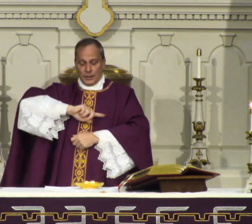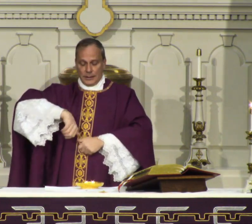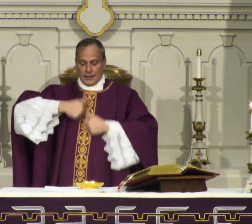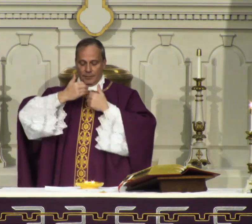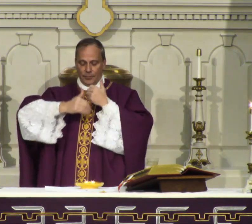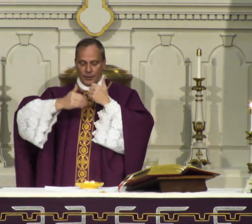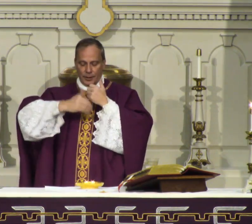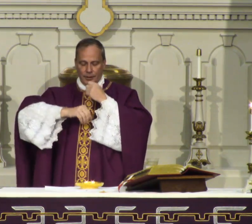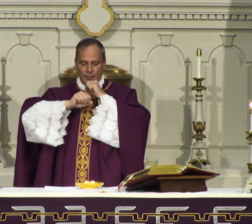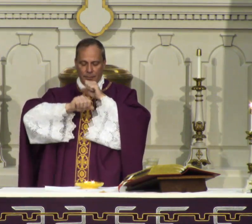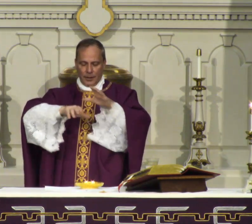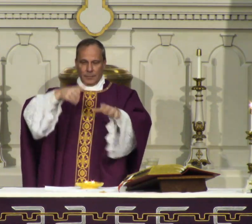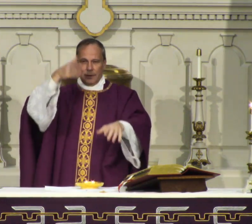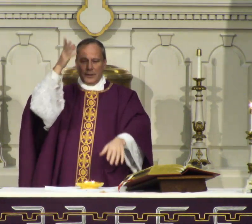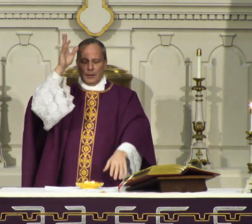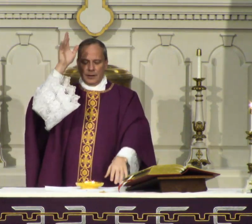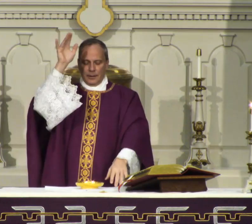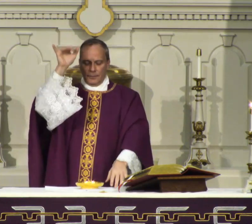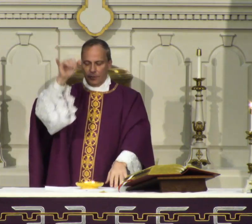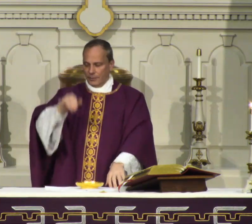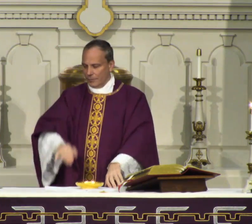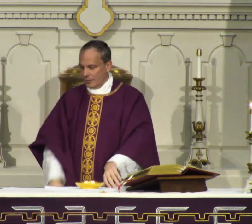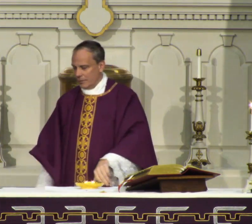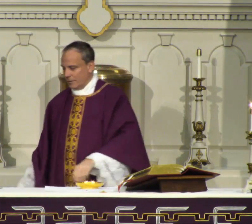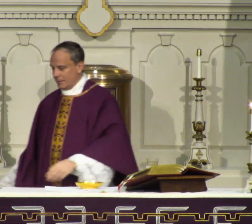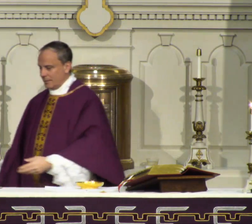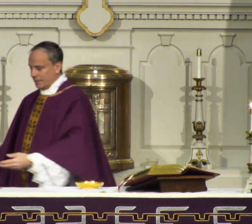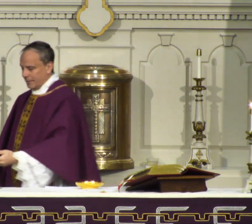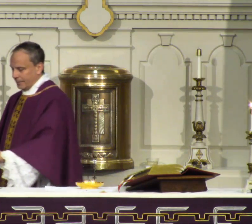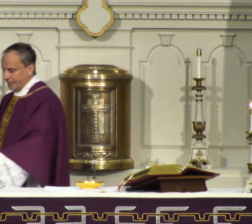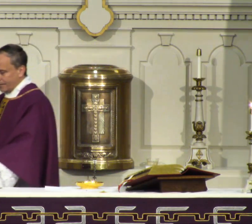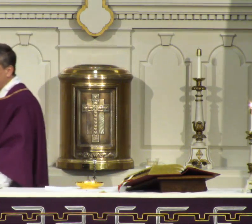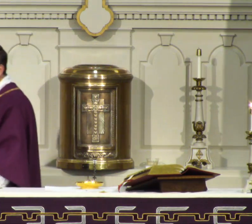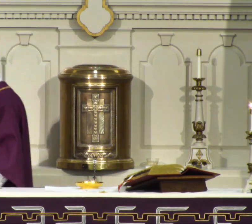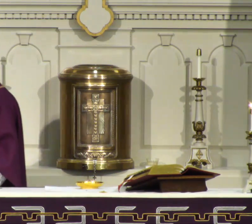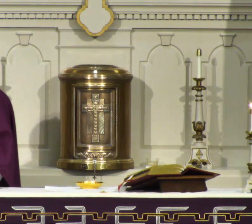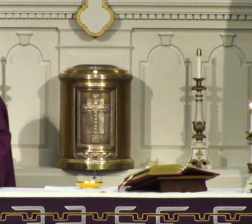life. Blessed be God forever.